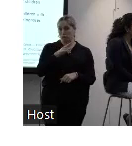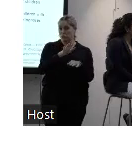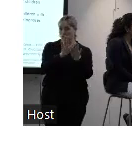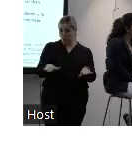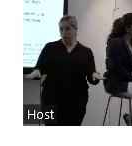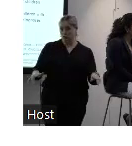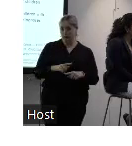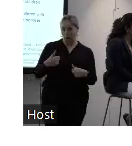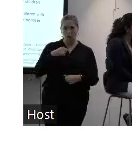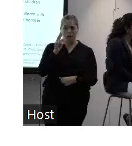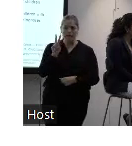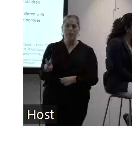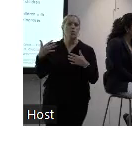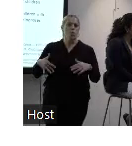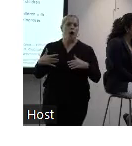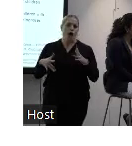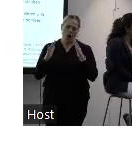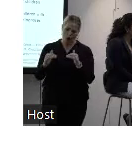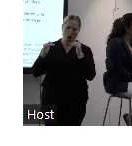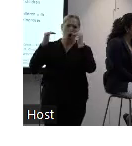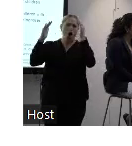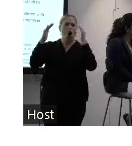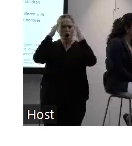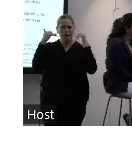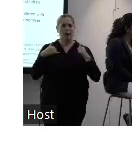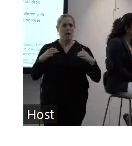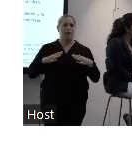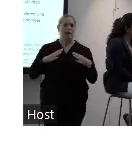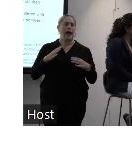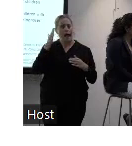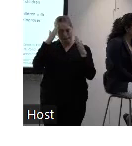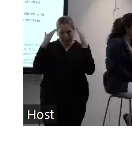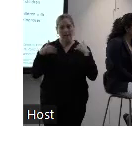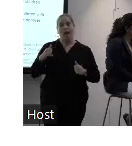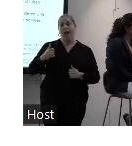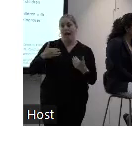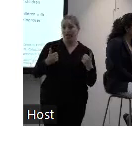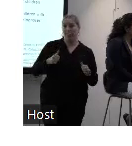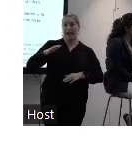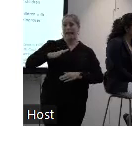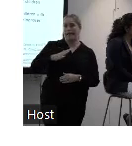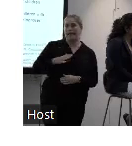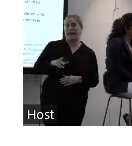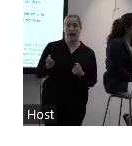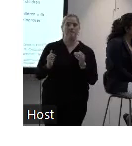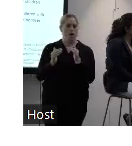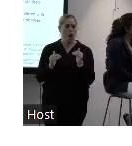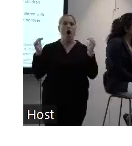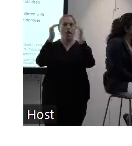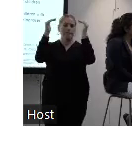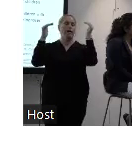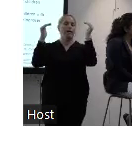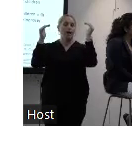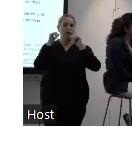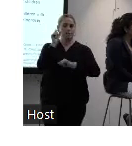highly elevated in this population. So over half of the children had mental health needs in the clinically elevated level. And when children